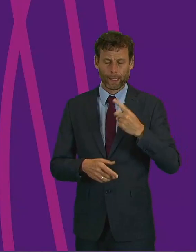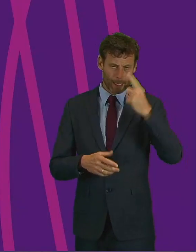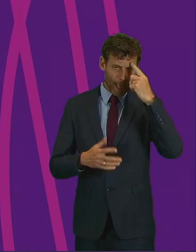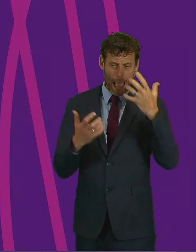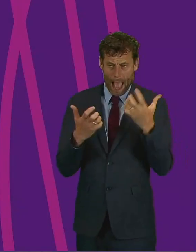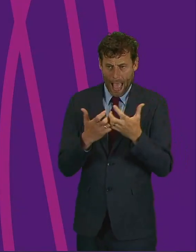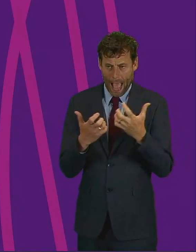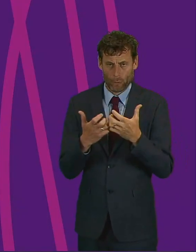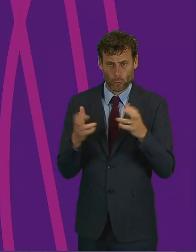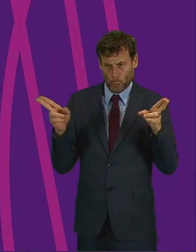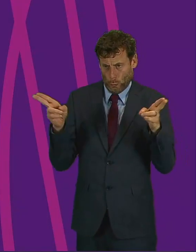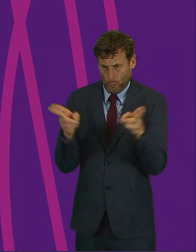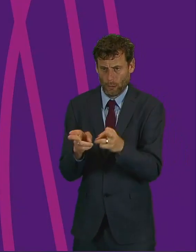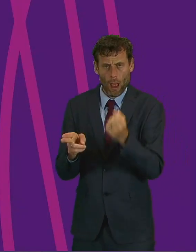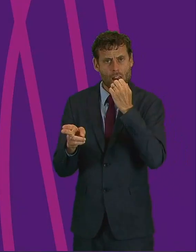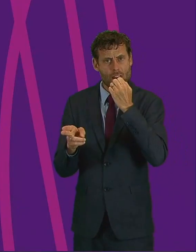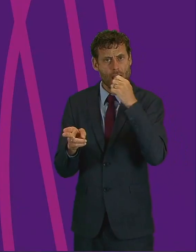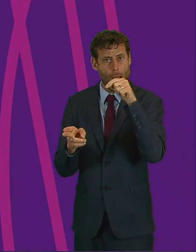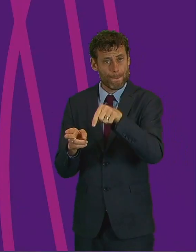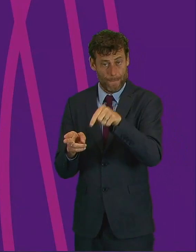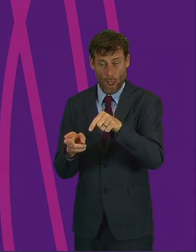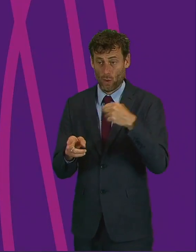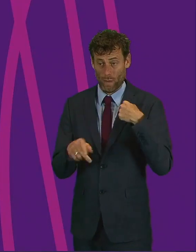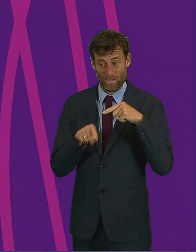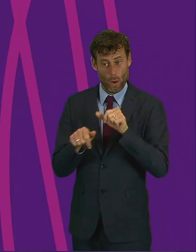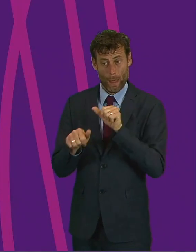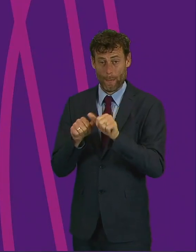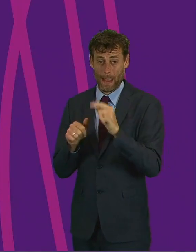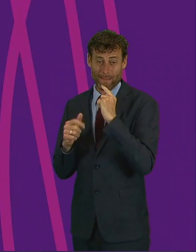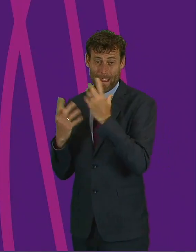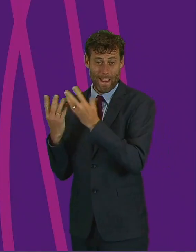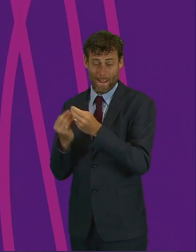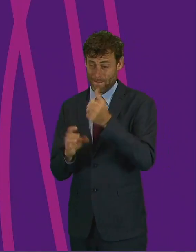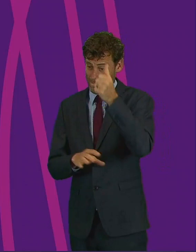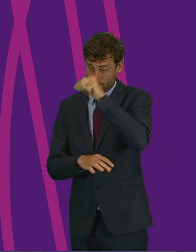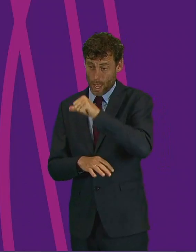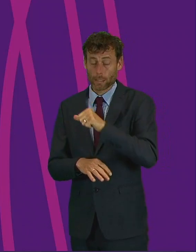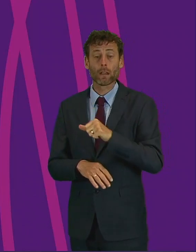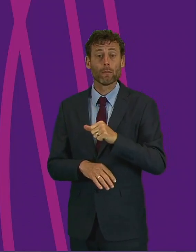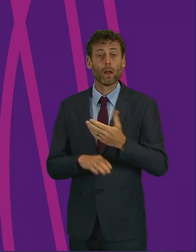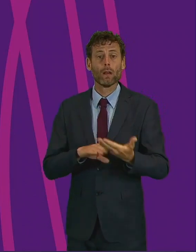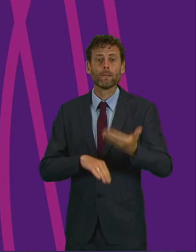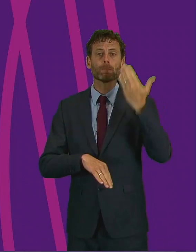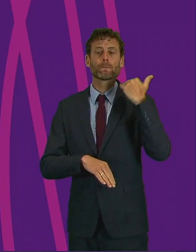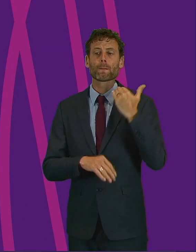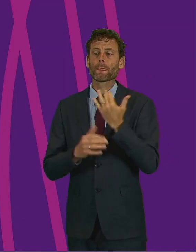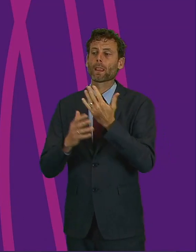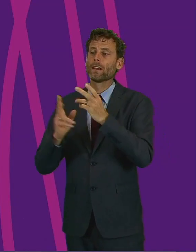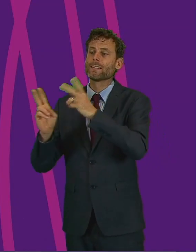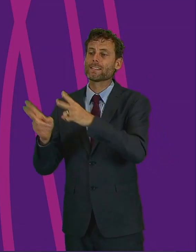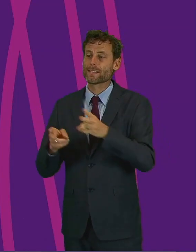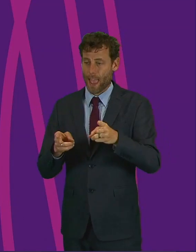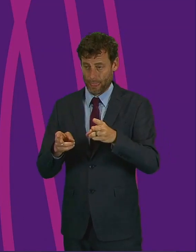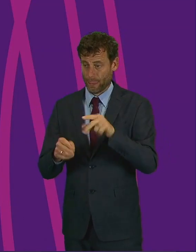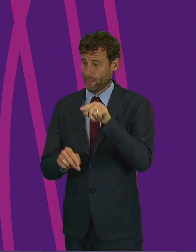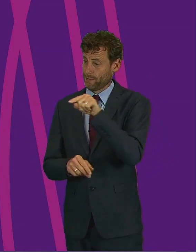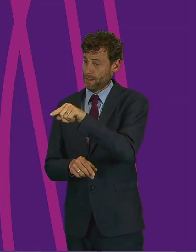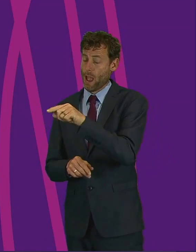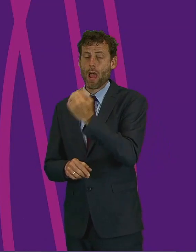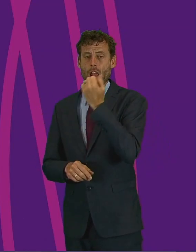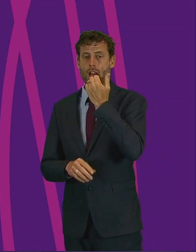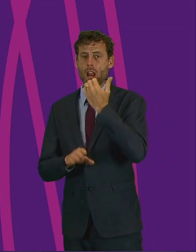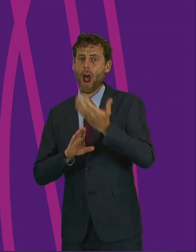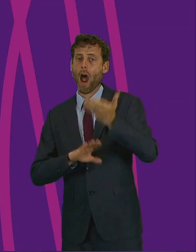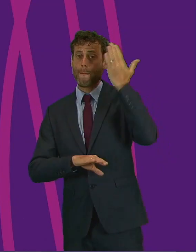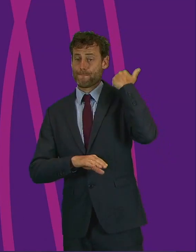this number as low as possible. We are now seeing deaths. Start to fall, although I readily acknowledge that this is of no comfort